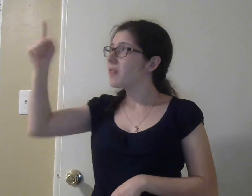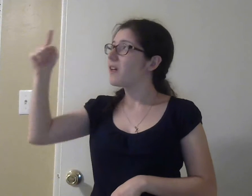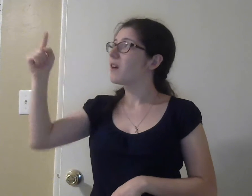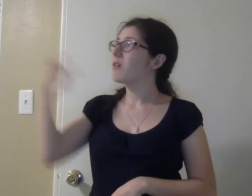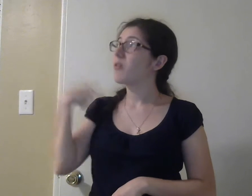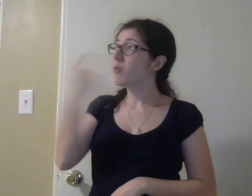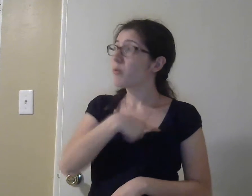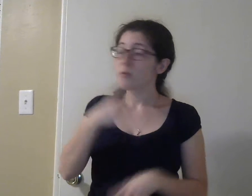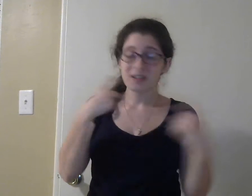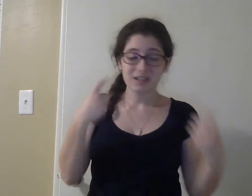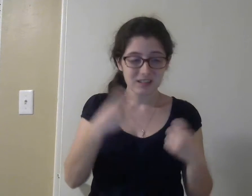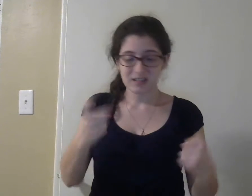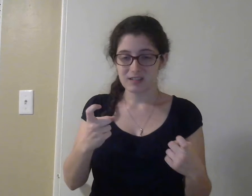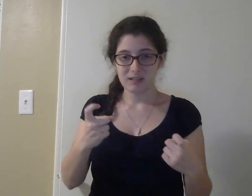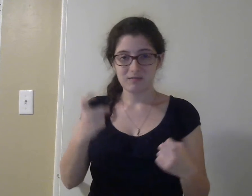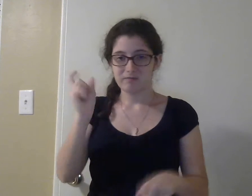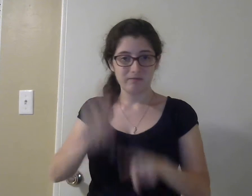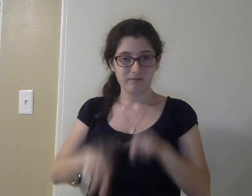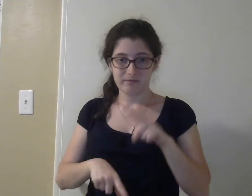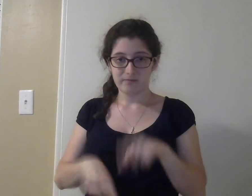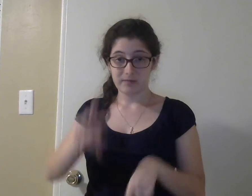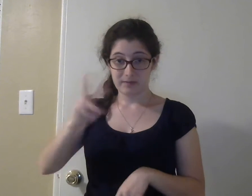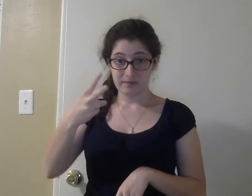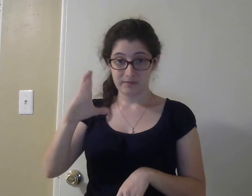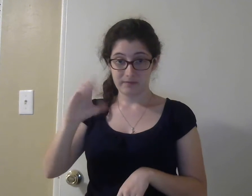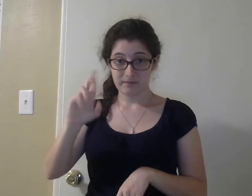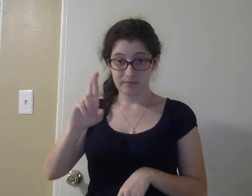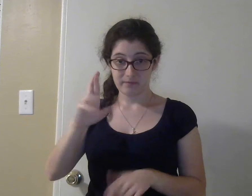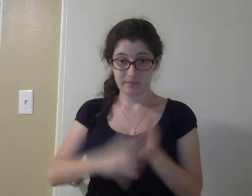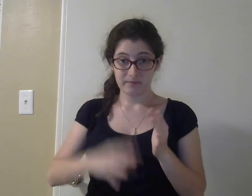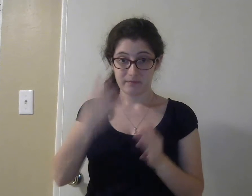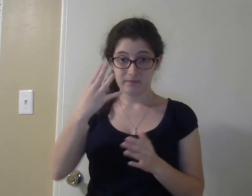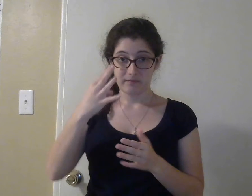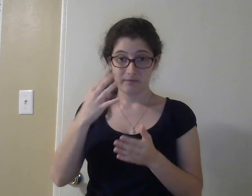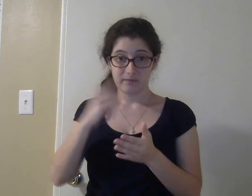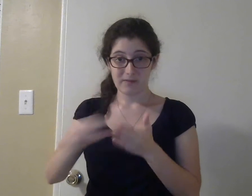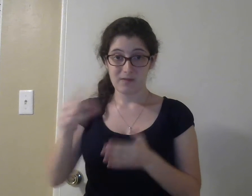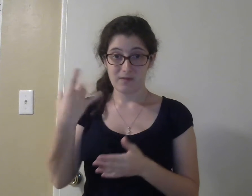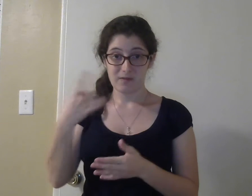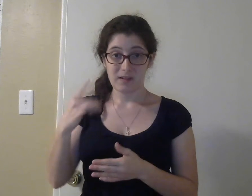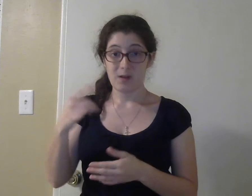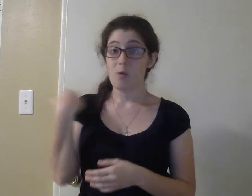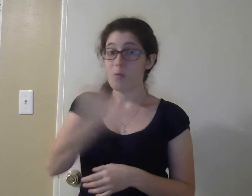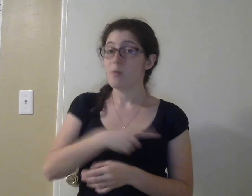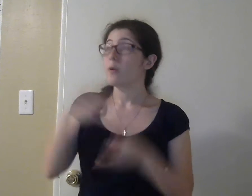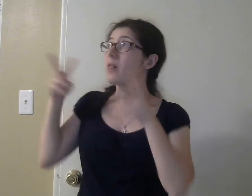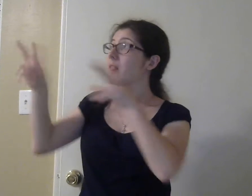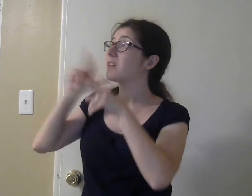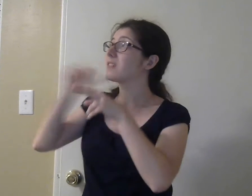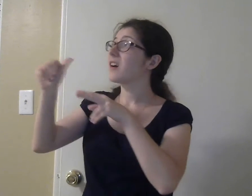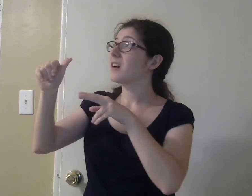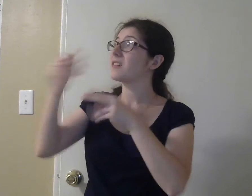be over. 2 Corinthians 4:18, we look not to the things that are seen, but to the things that are unseen. For the